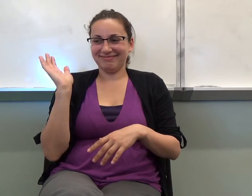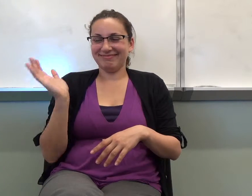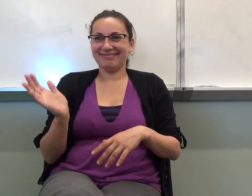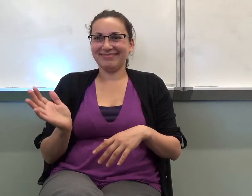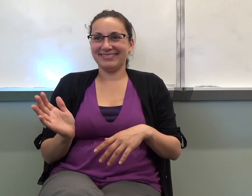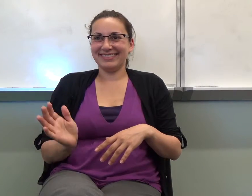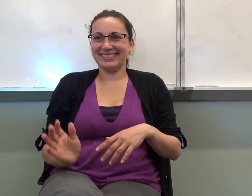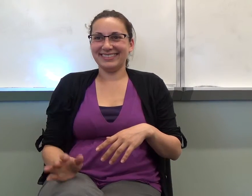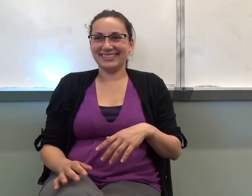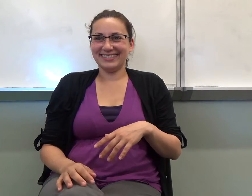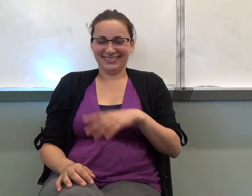is.